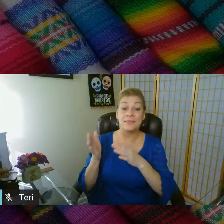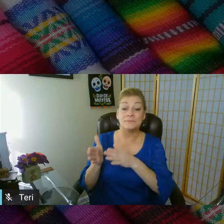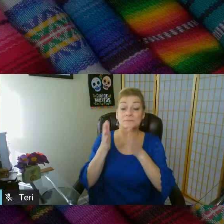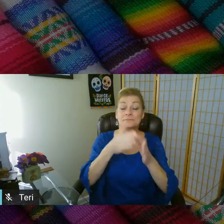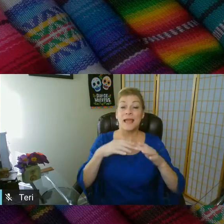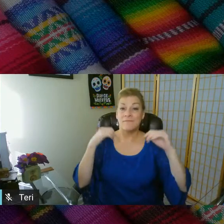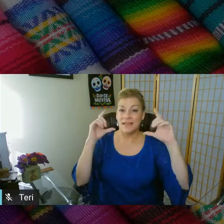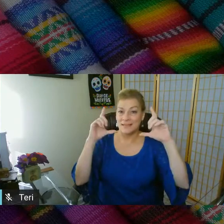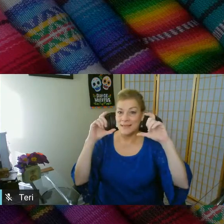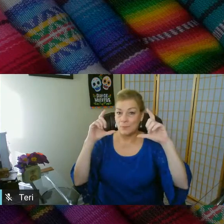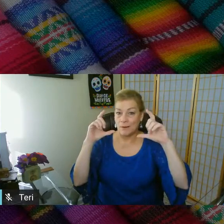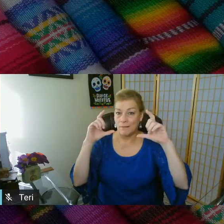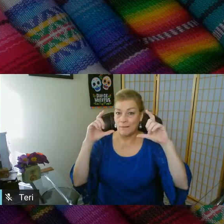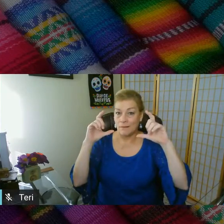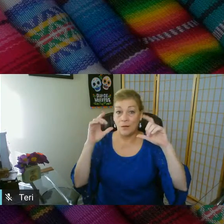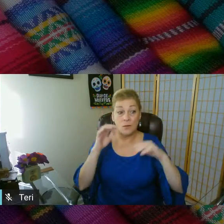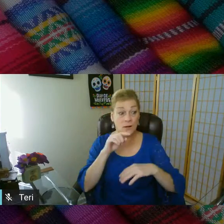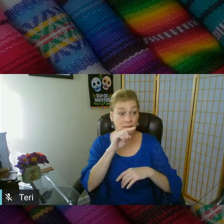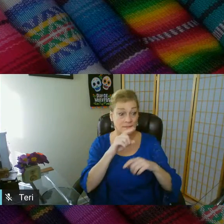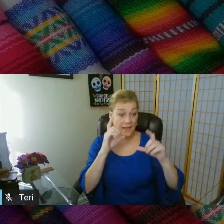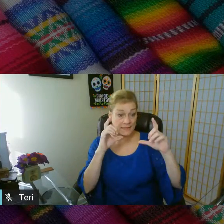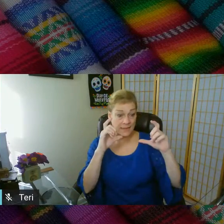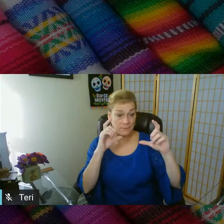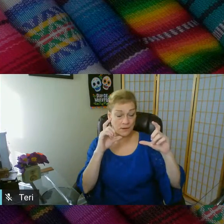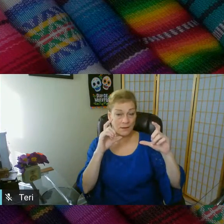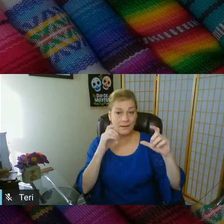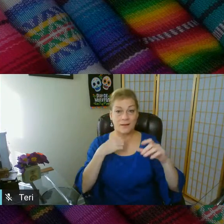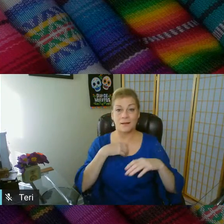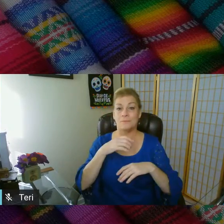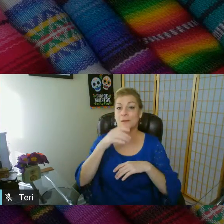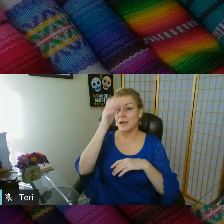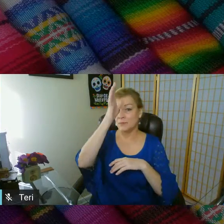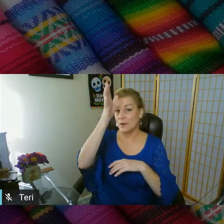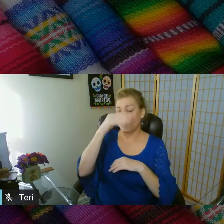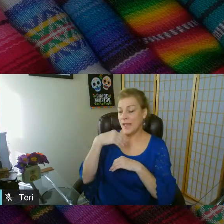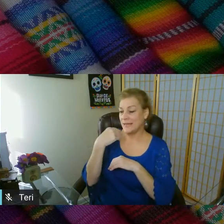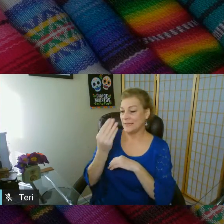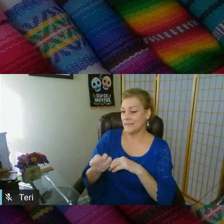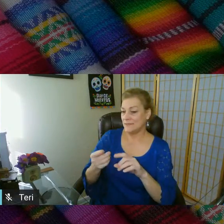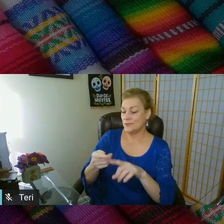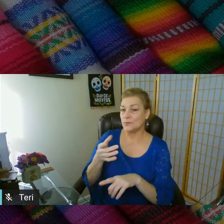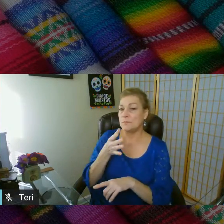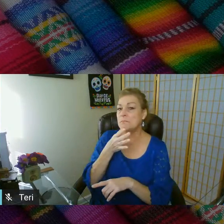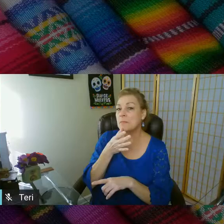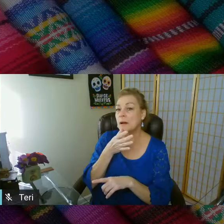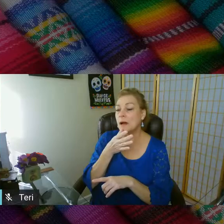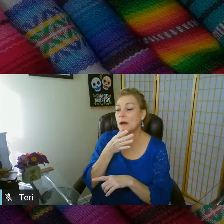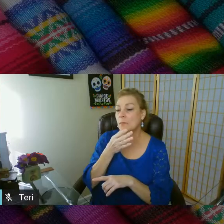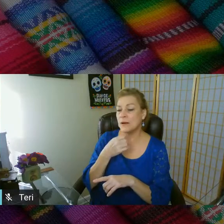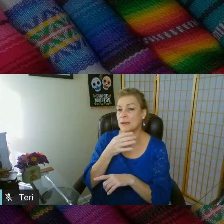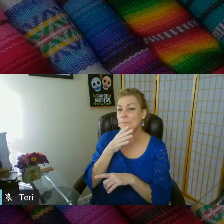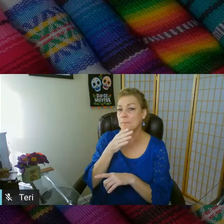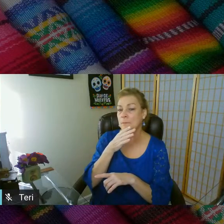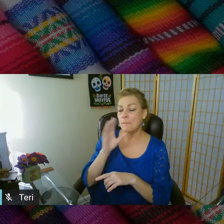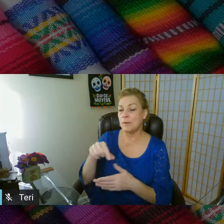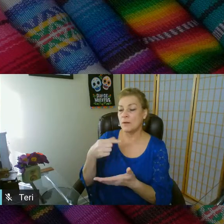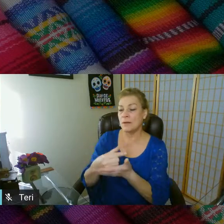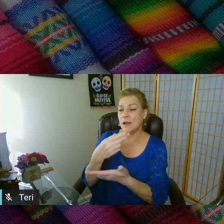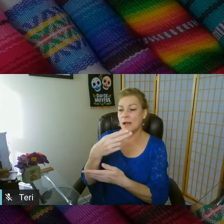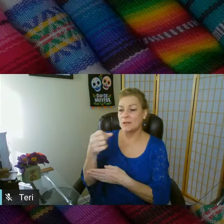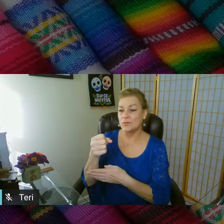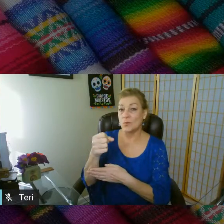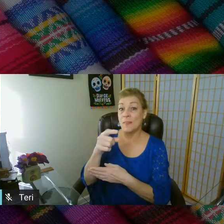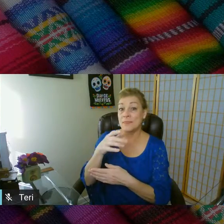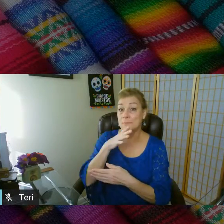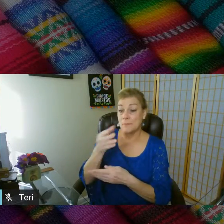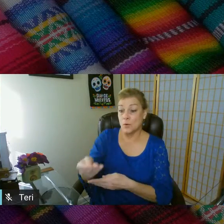camera, and that's the camera that actually my grandfather gave to my mom when she graduated high school, and then my mom gave to me when I started taking photography